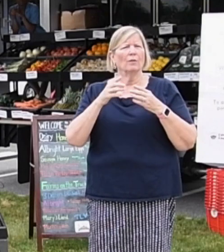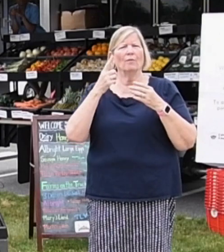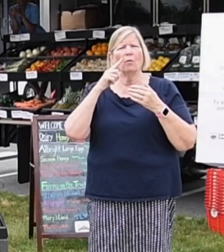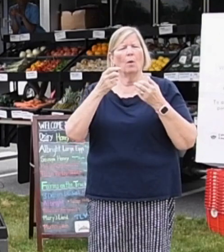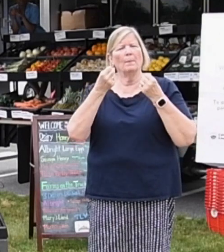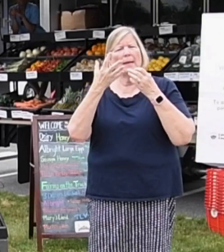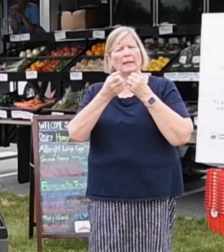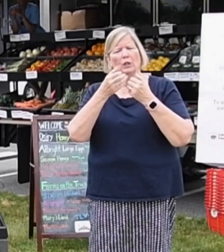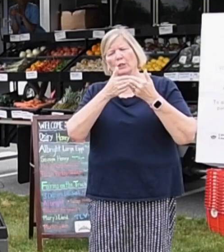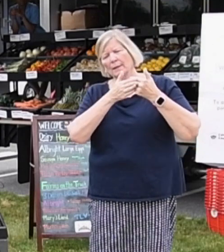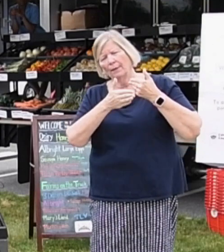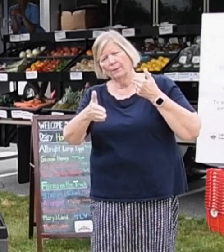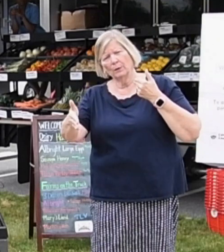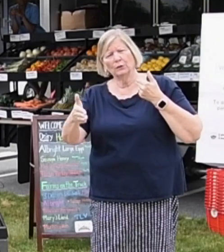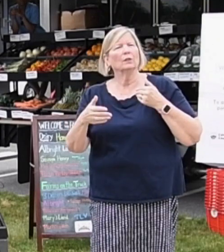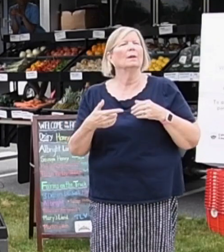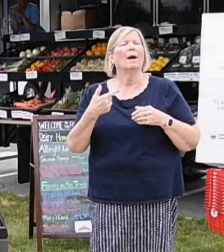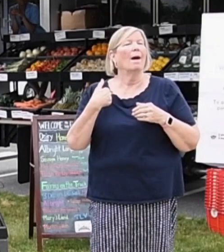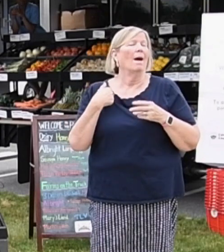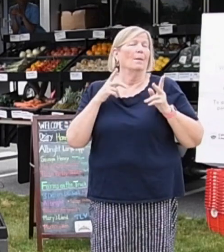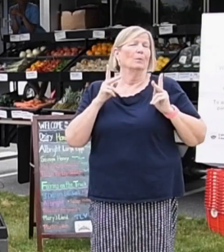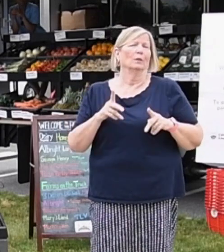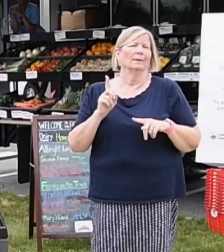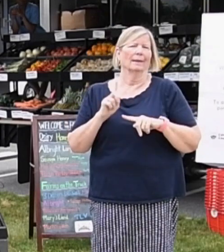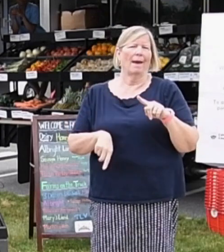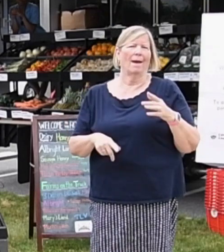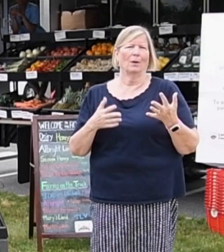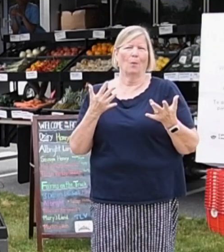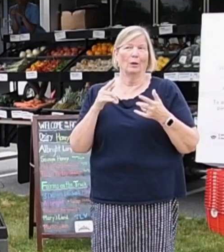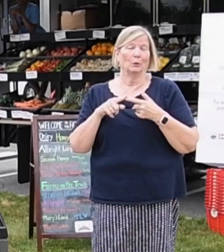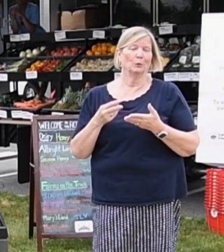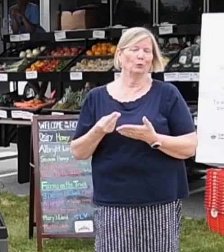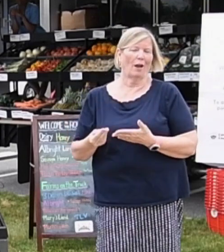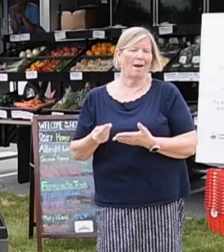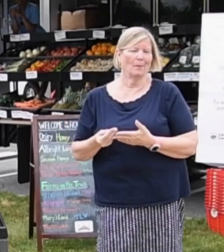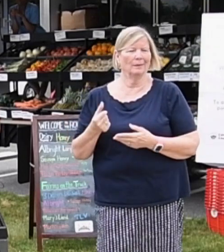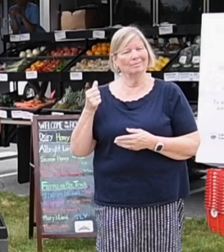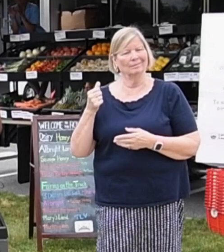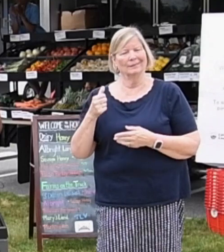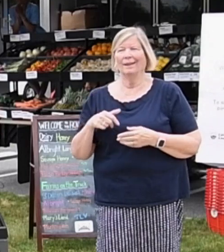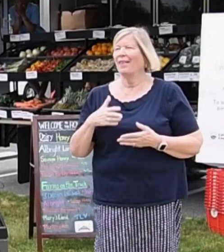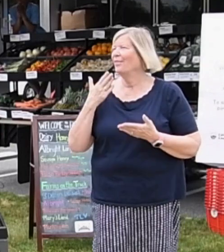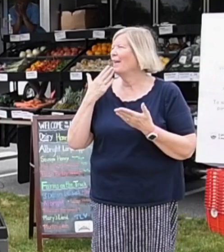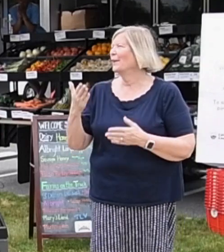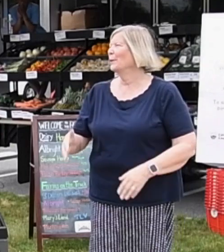to come. And I personally cannot wait to shop. Thank you.